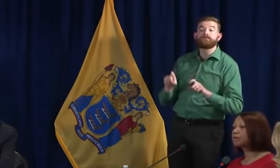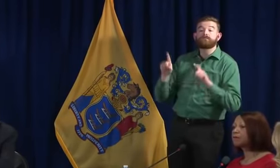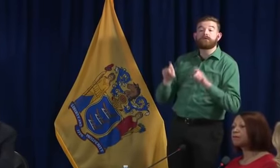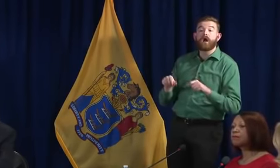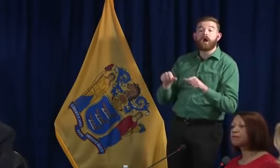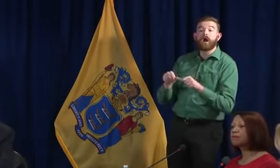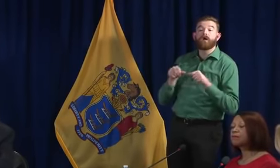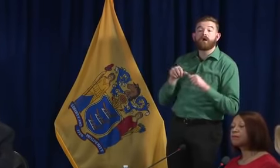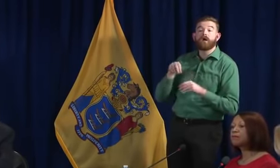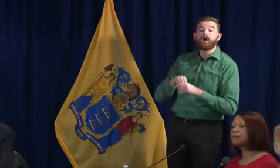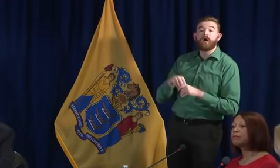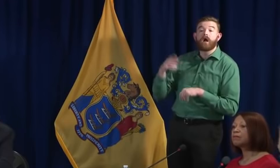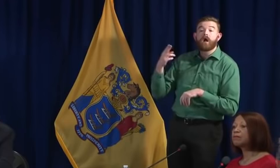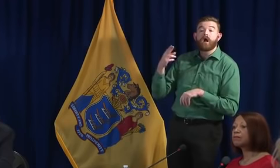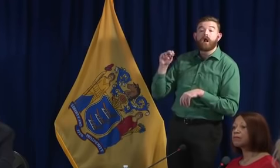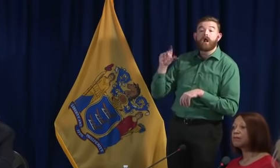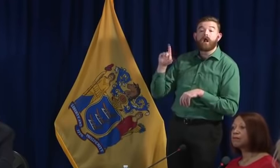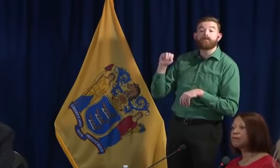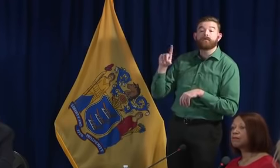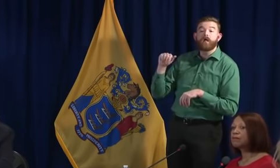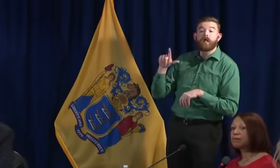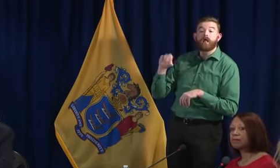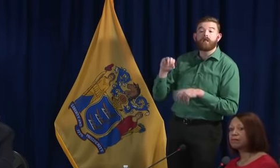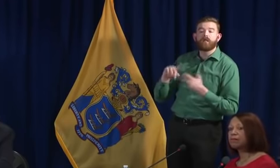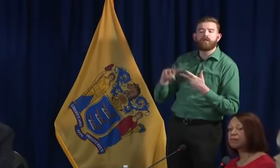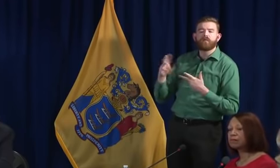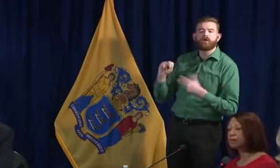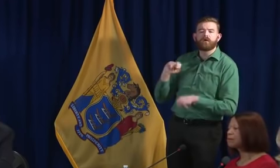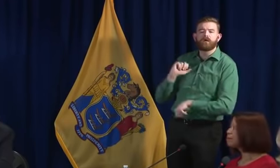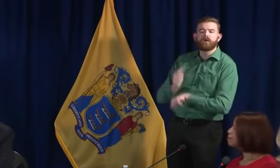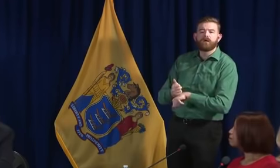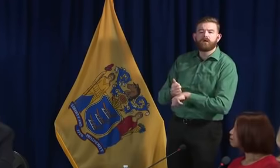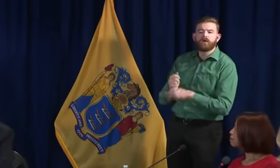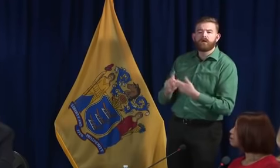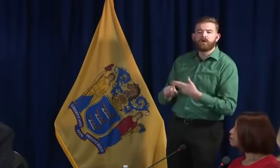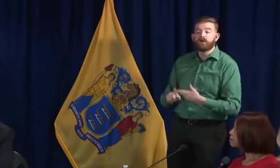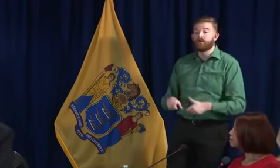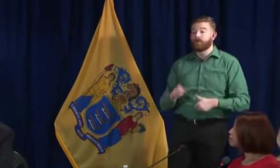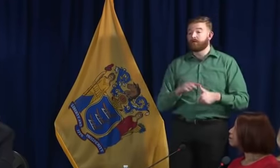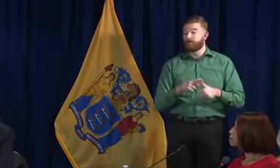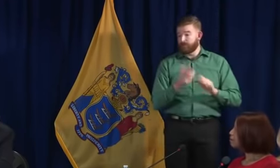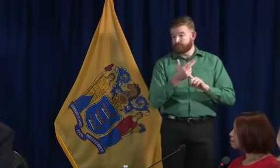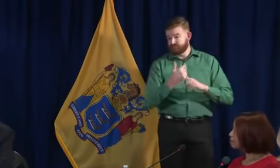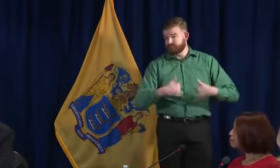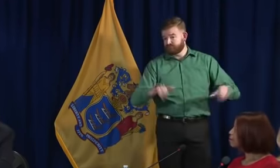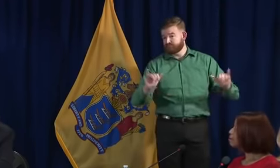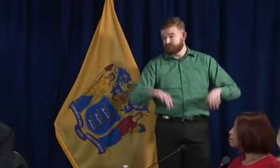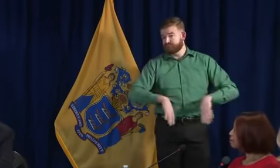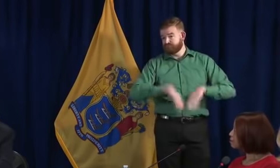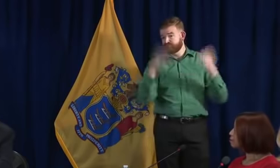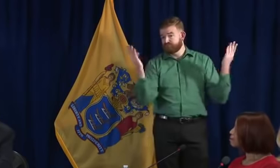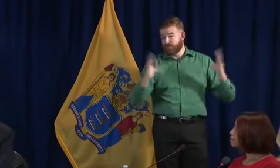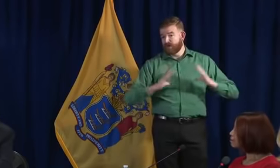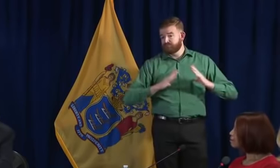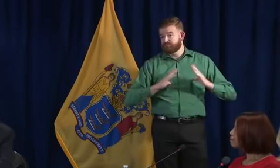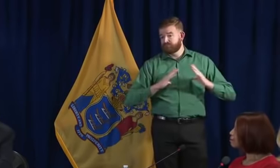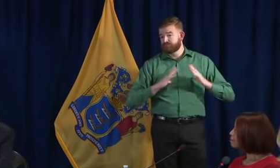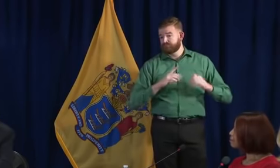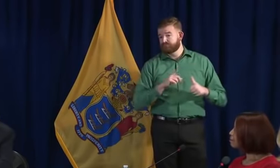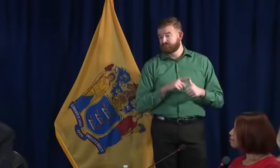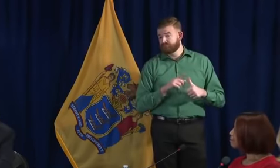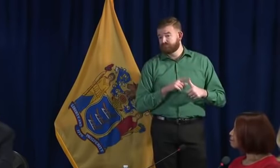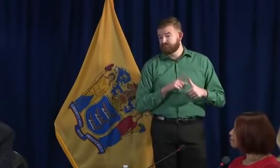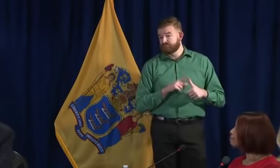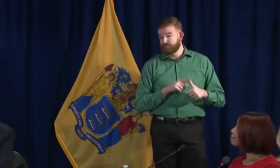are still open for business, Pat, to the best of my knowledge. Although Pat's an important guy because based on the executive order that Sheila and I put forward, it gives Pat